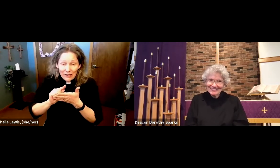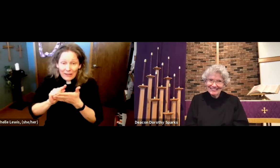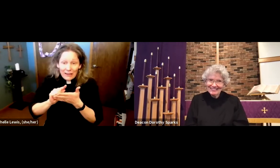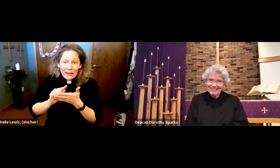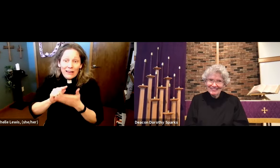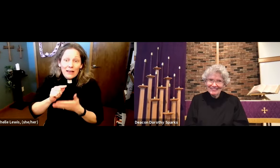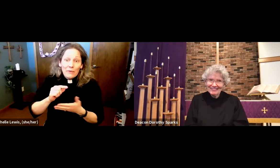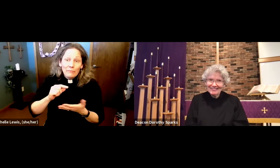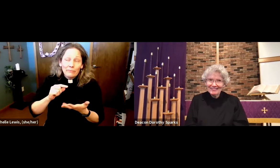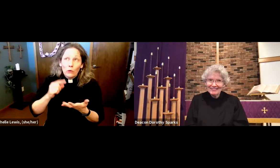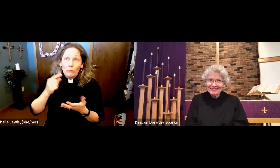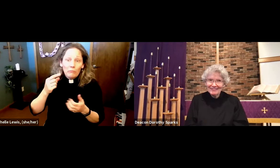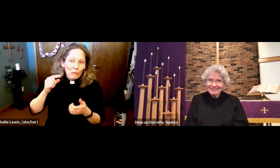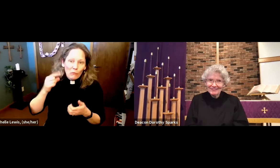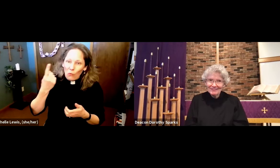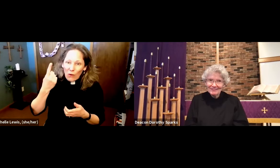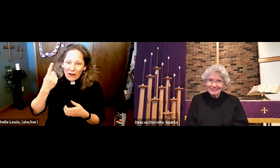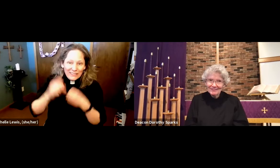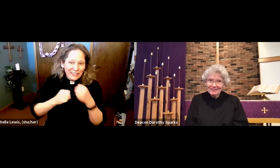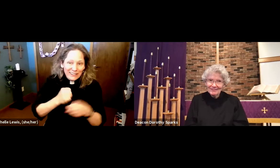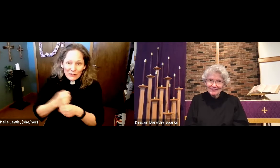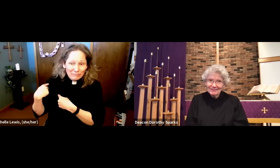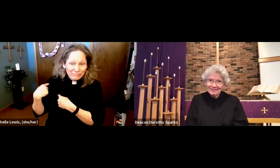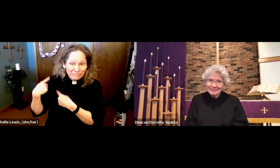This week marks 1 year